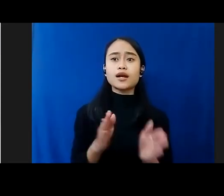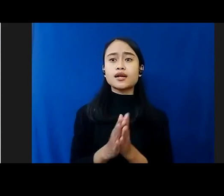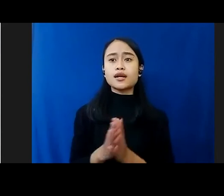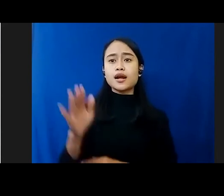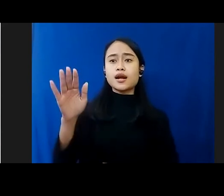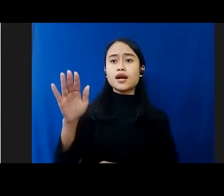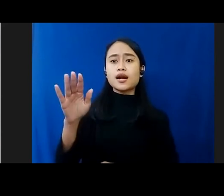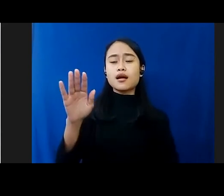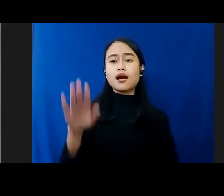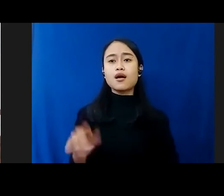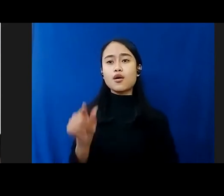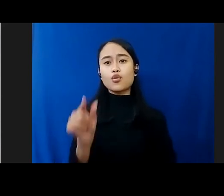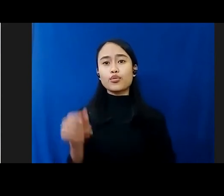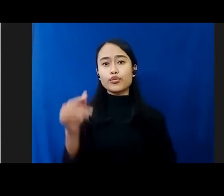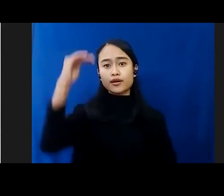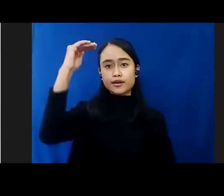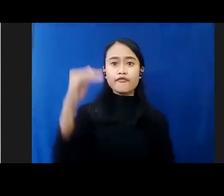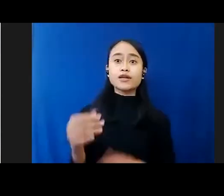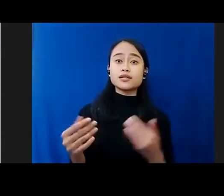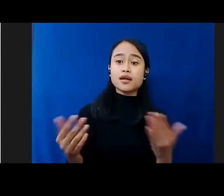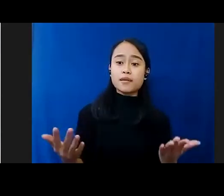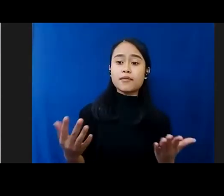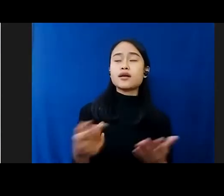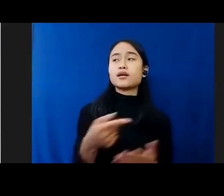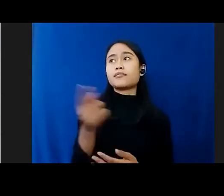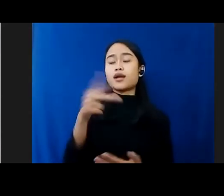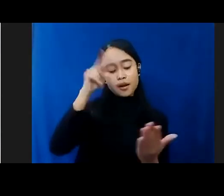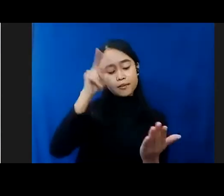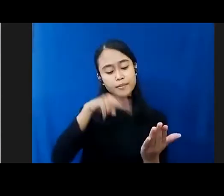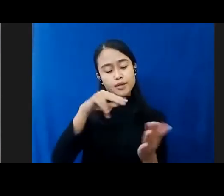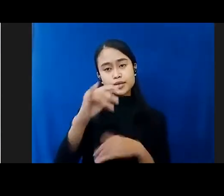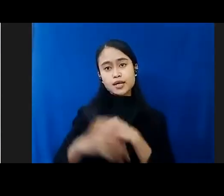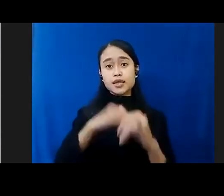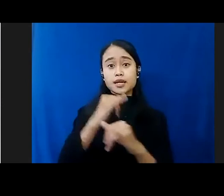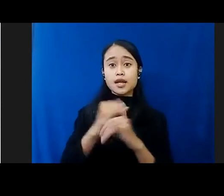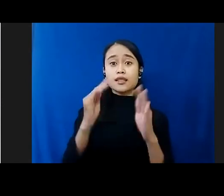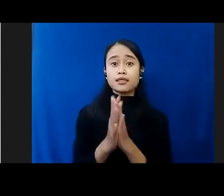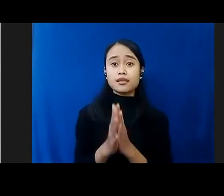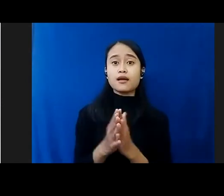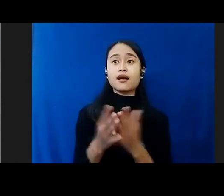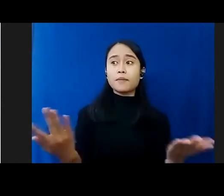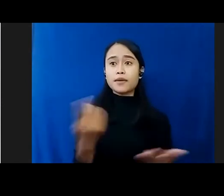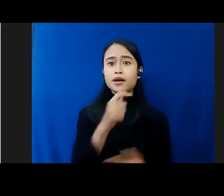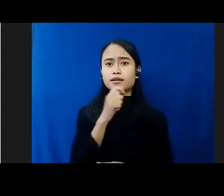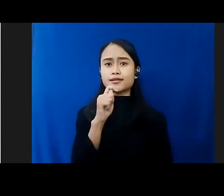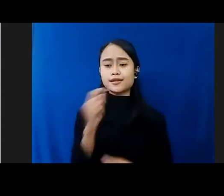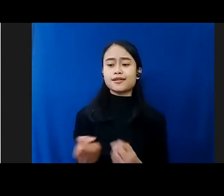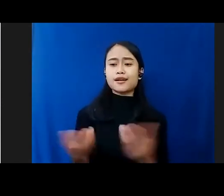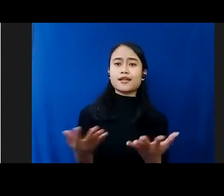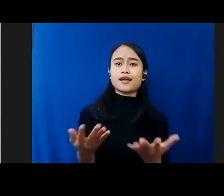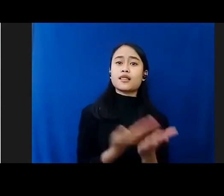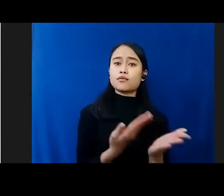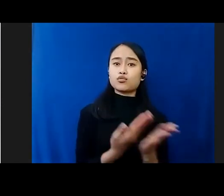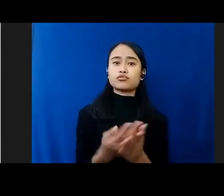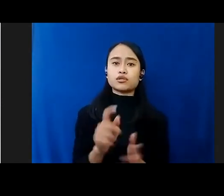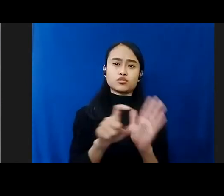And What Is Factually Right And We've Seen This With COVID For Example A Number Of